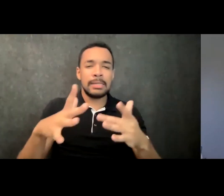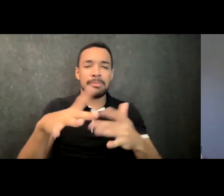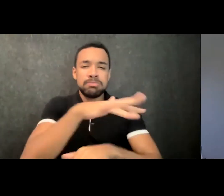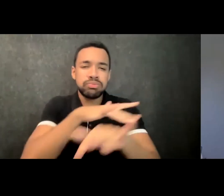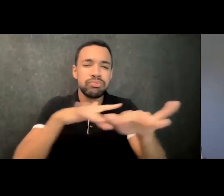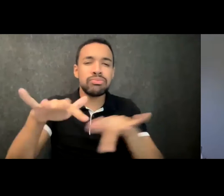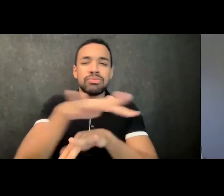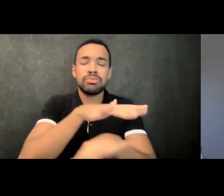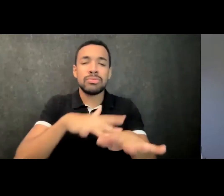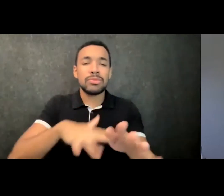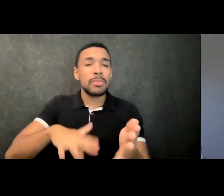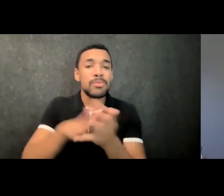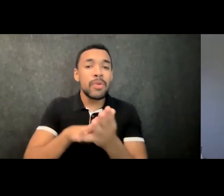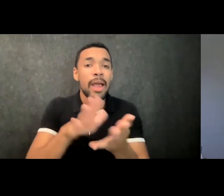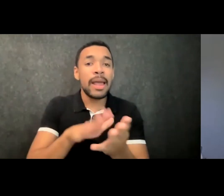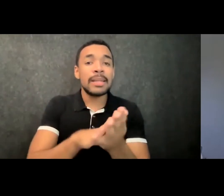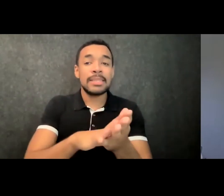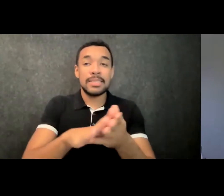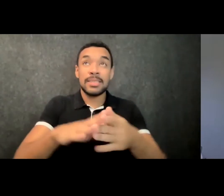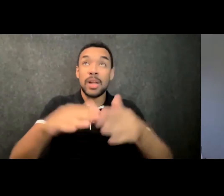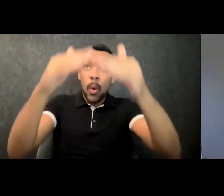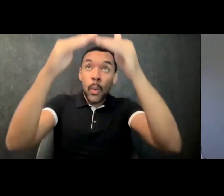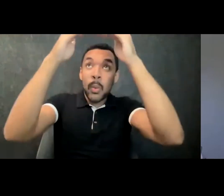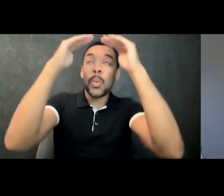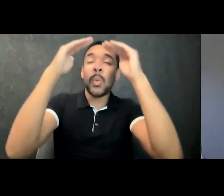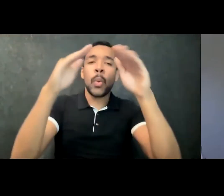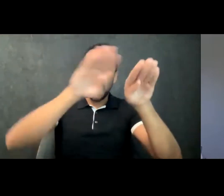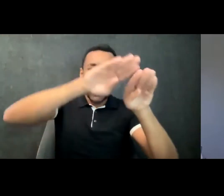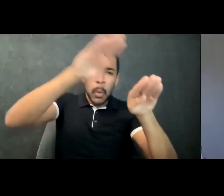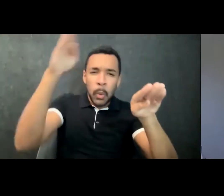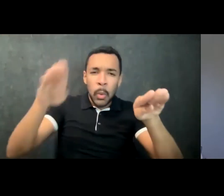be to the awning, its voluptuous curvature.